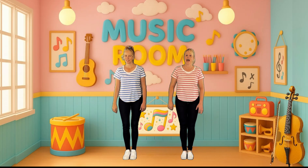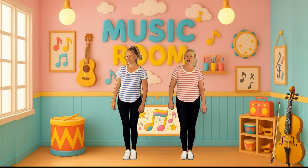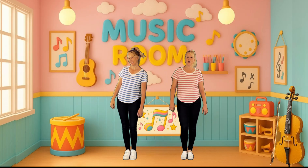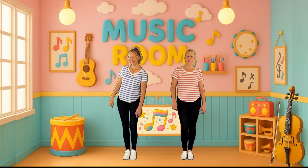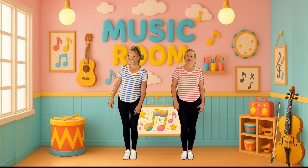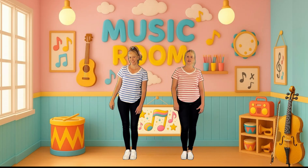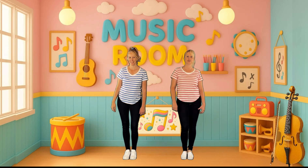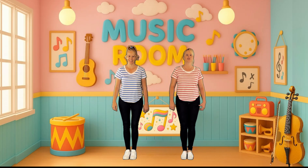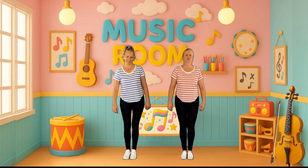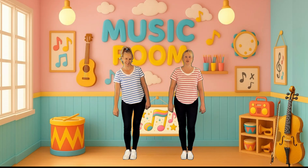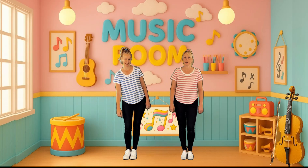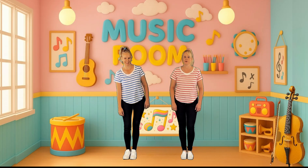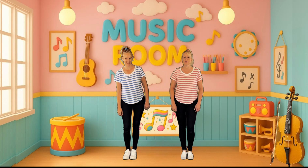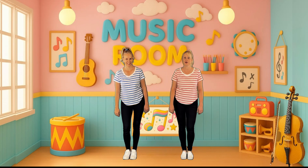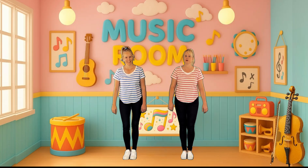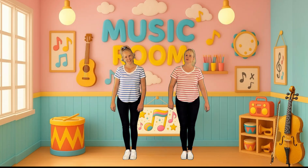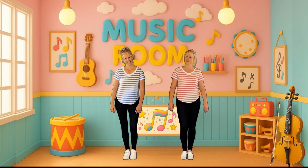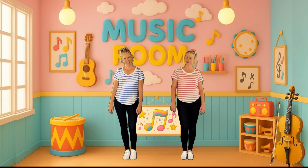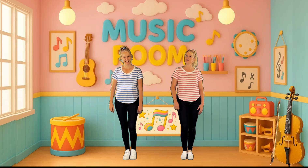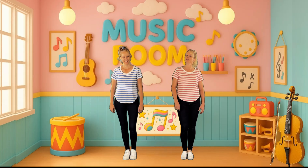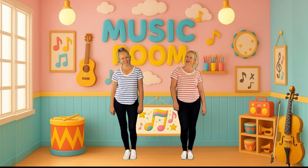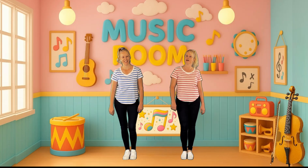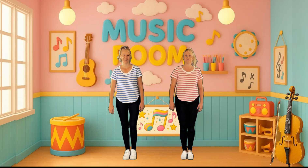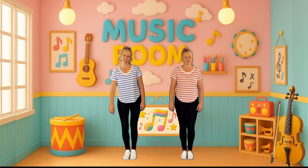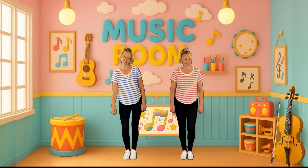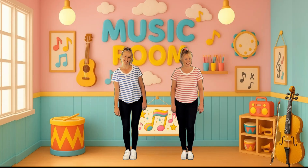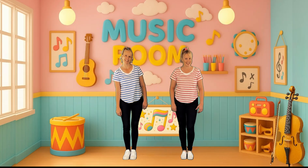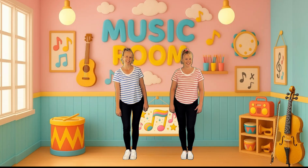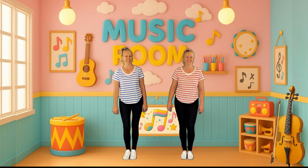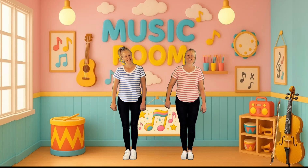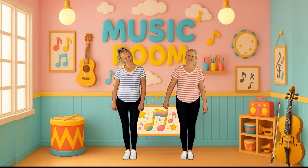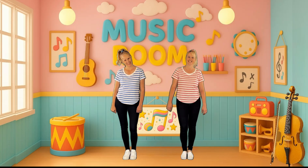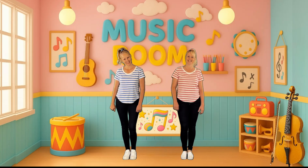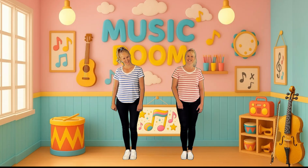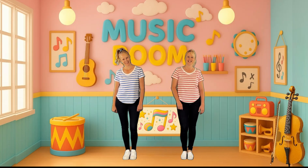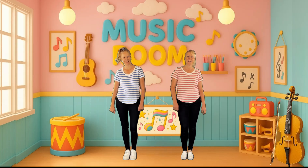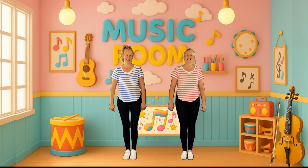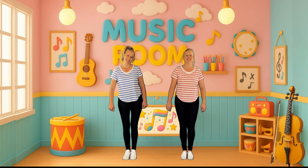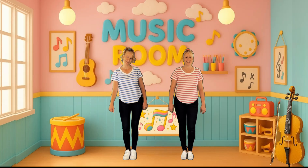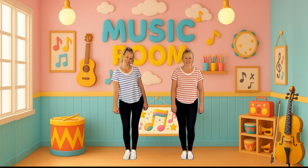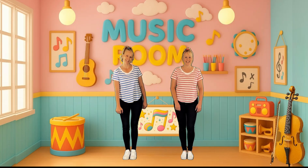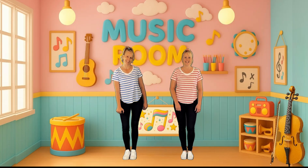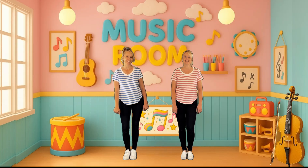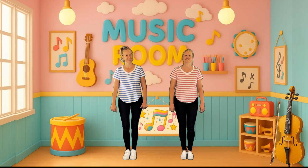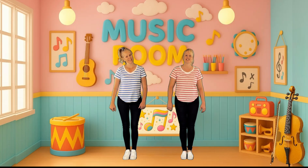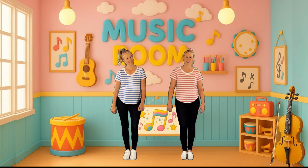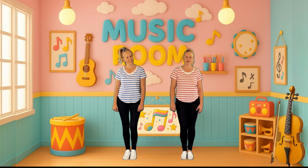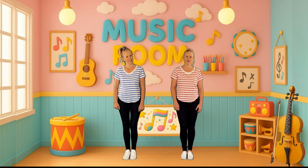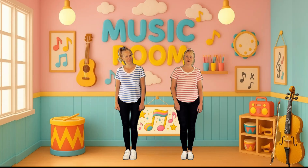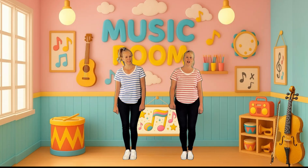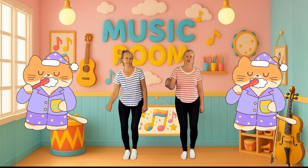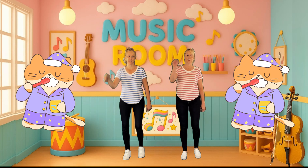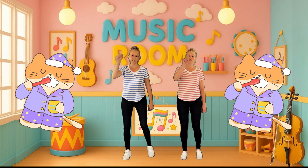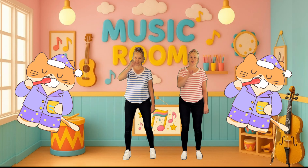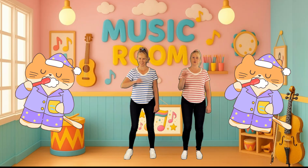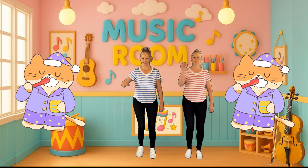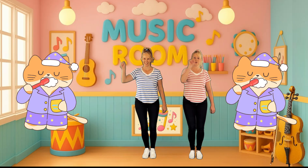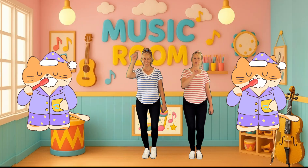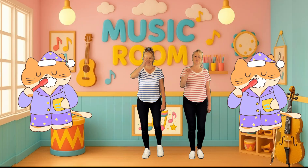Now we're going to do circle, circle, circle, clap. Ready? Let's go. Circle, circle,